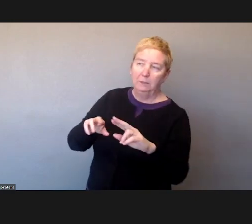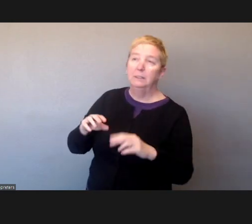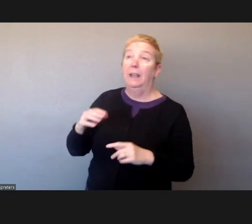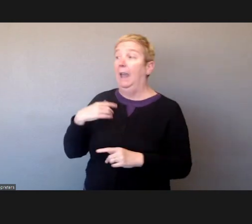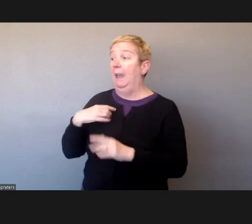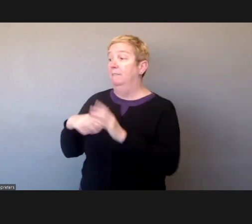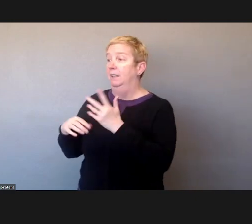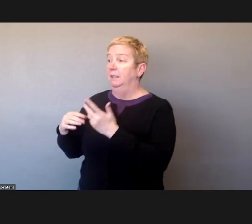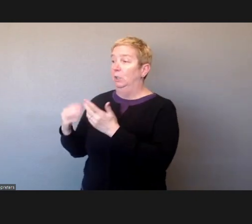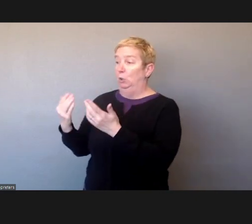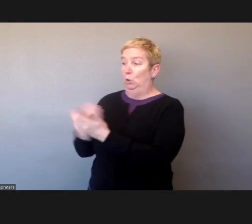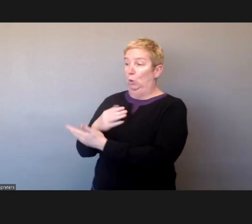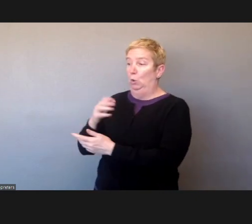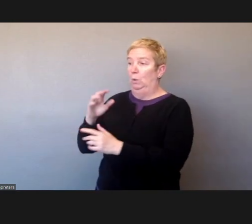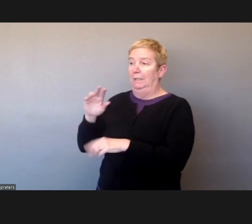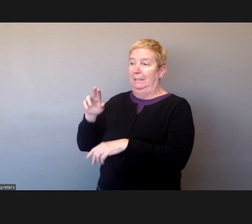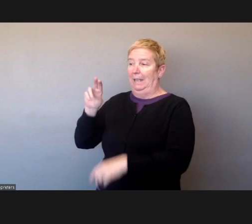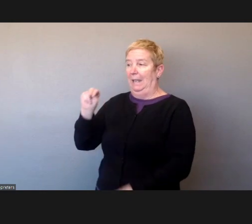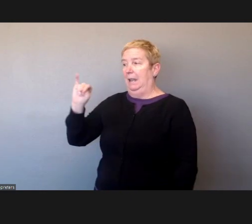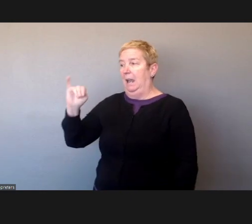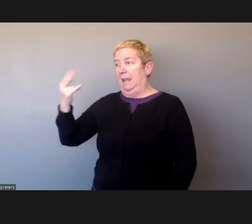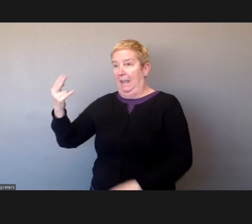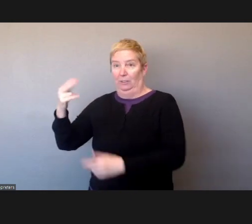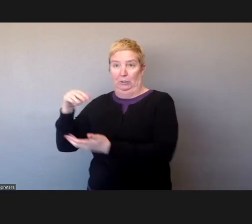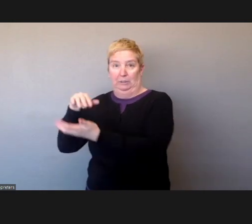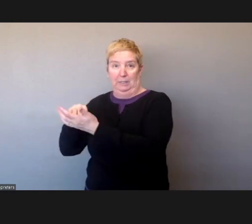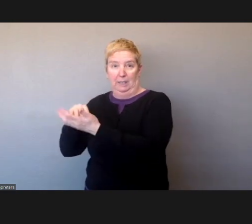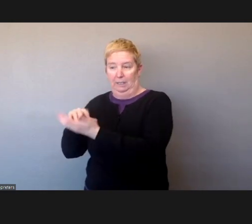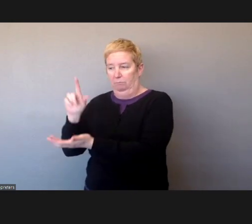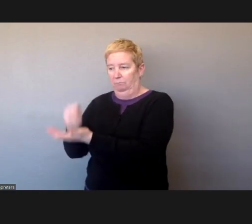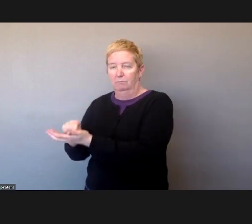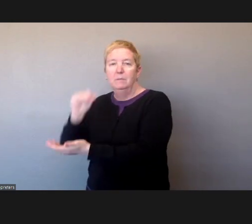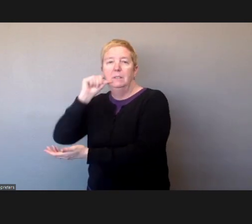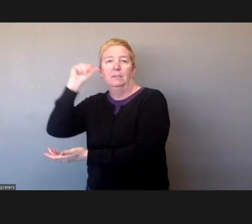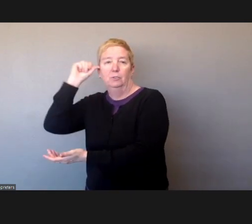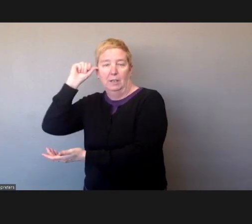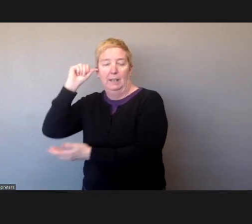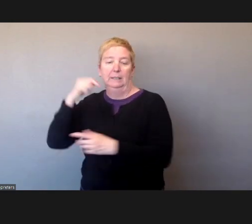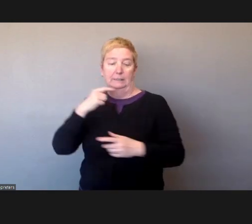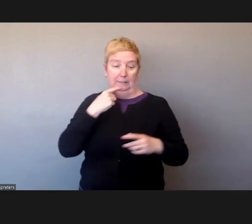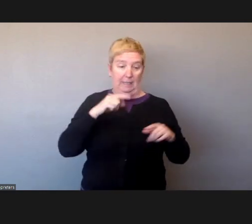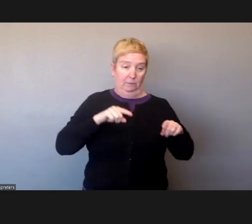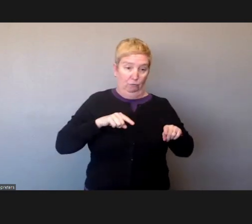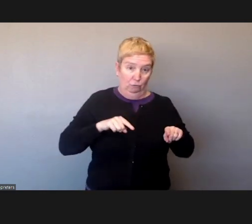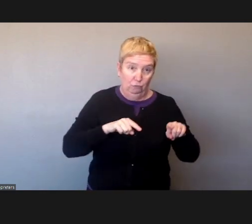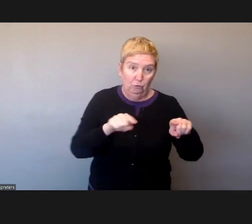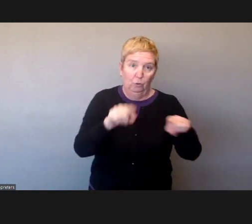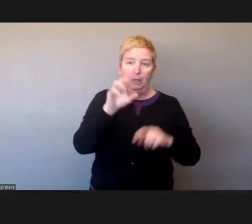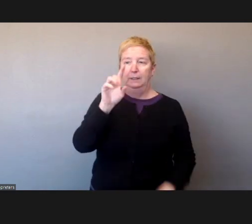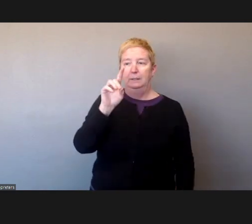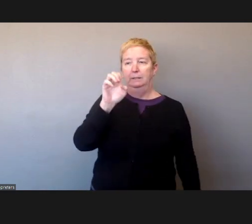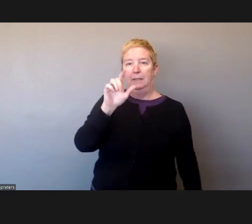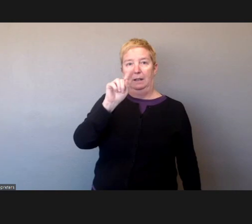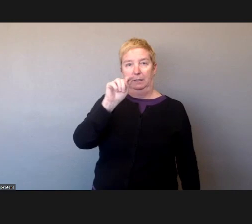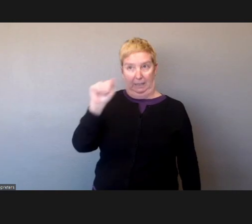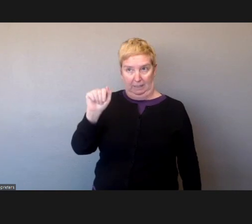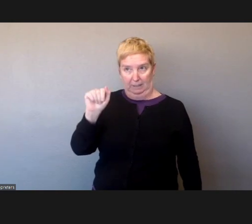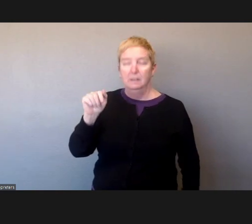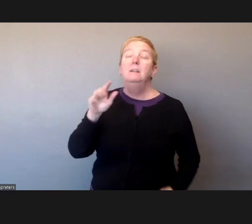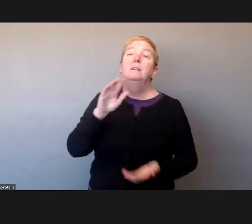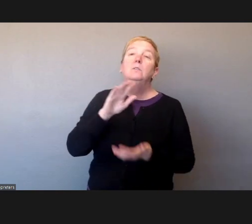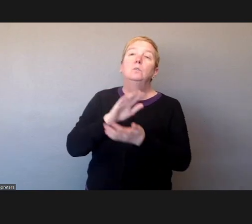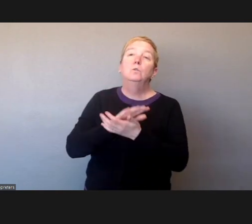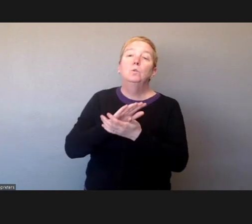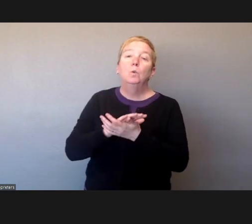Institutes of Health study yesterday that found that during the Delta wave, school districts